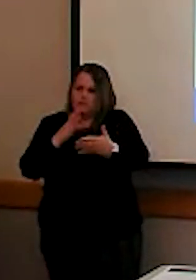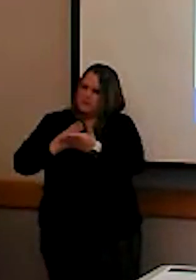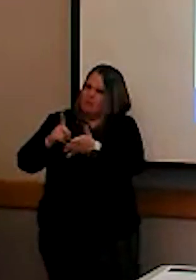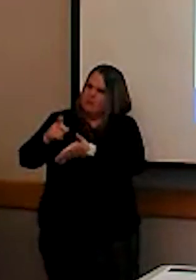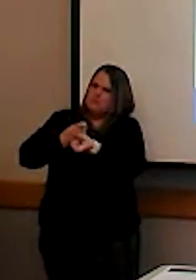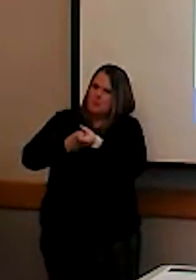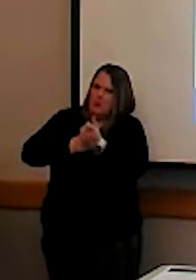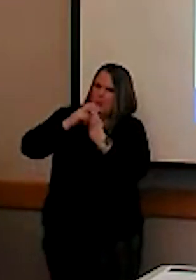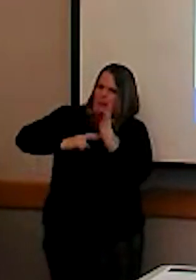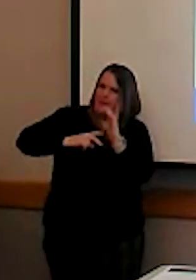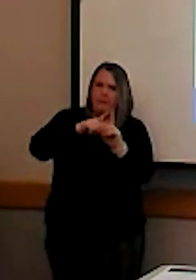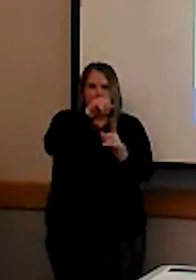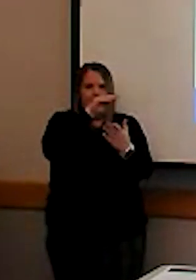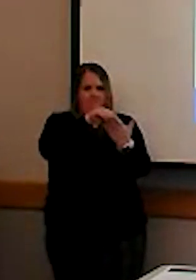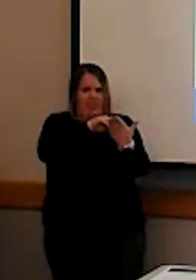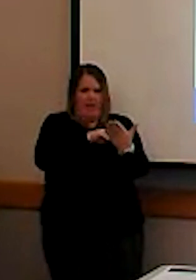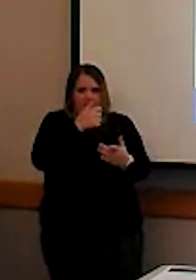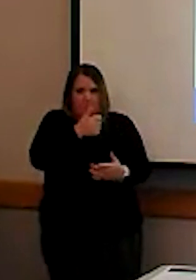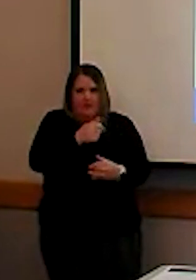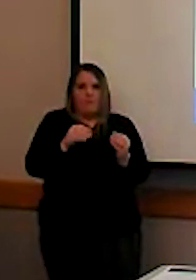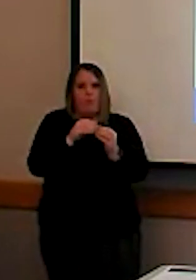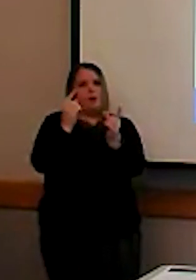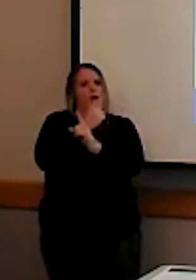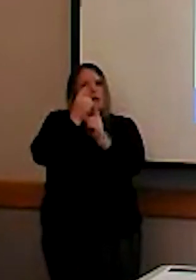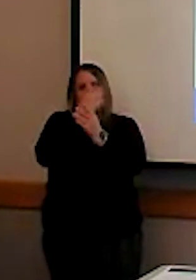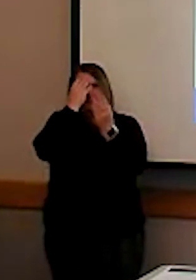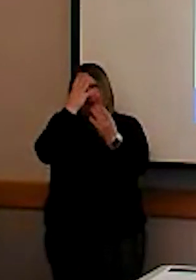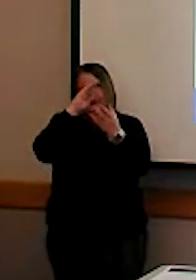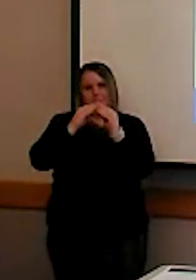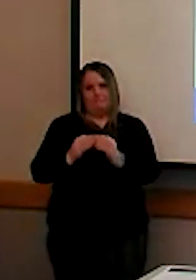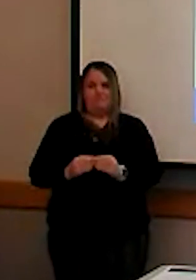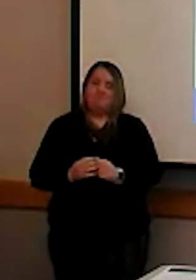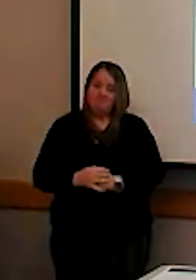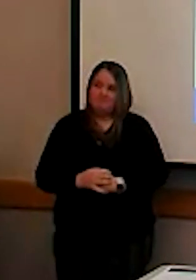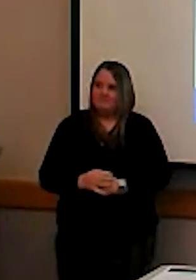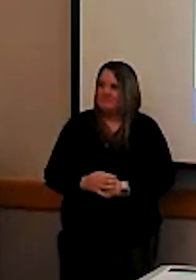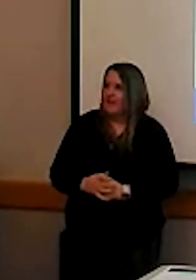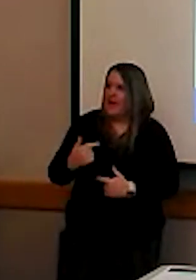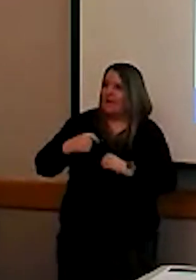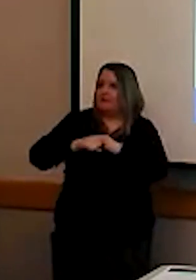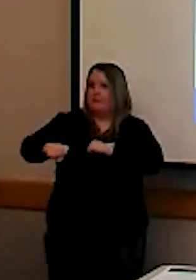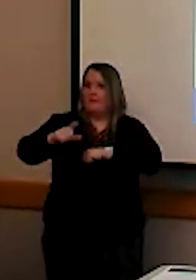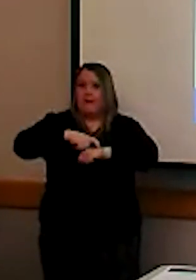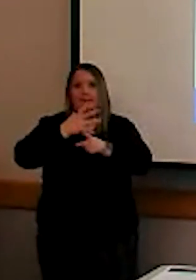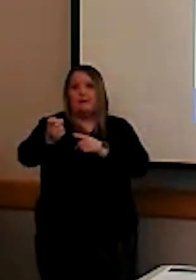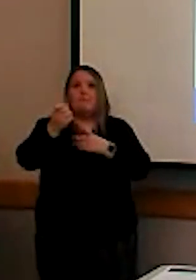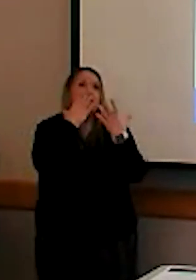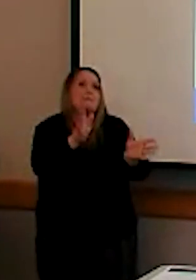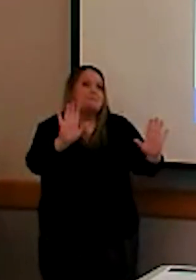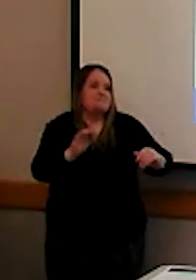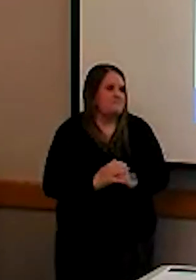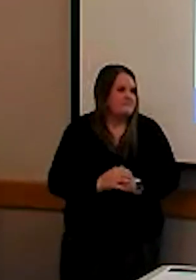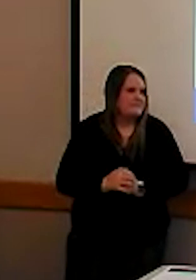need help, but they fill it out themselves. So then this is more accurate data. So I could go on for longer, but my time's up. So thank